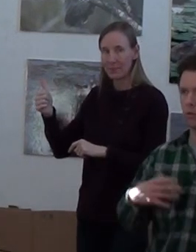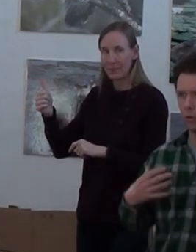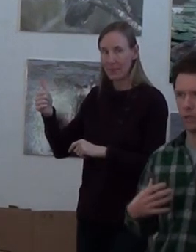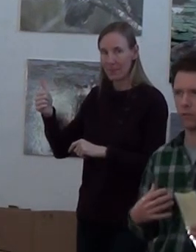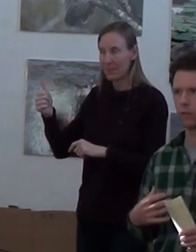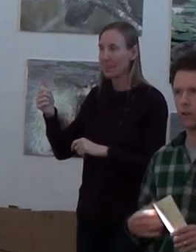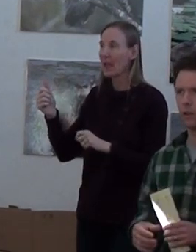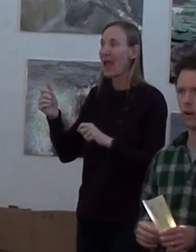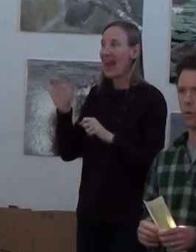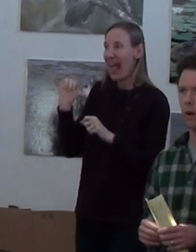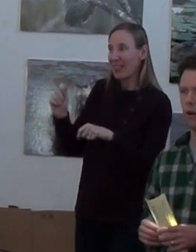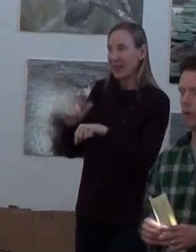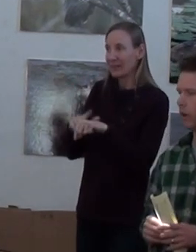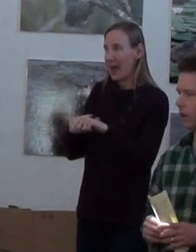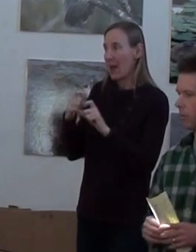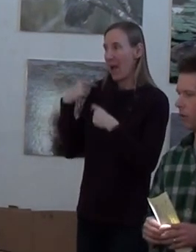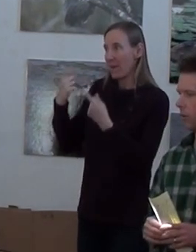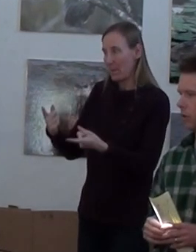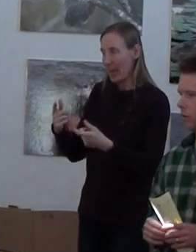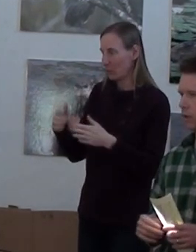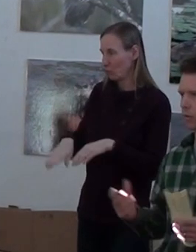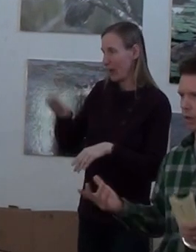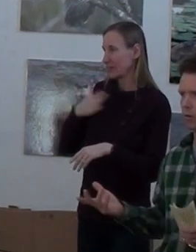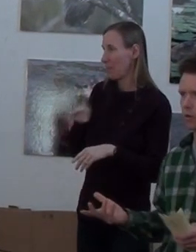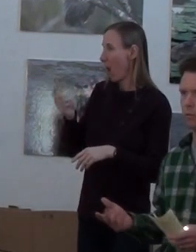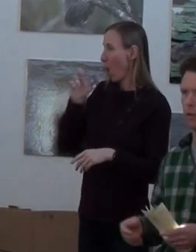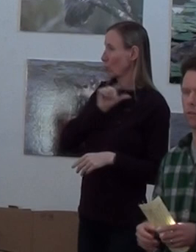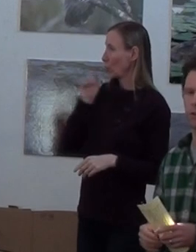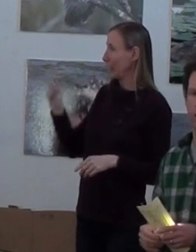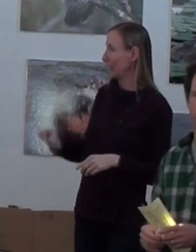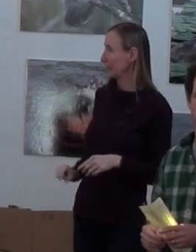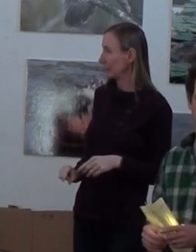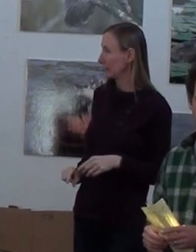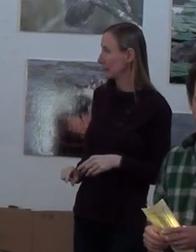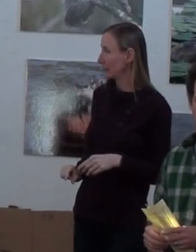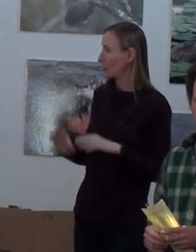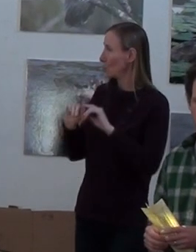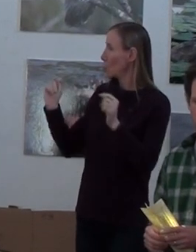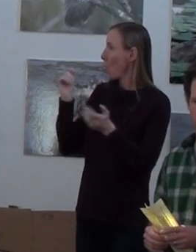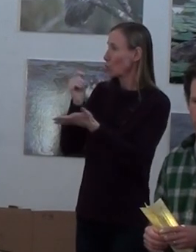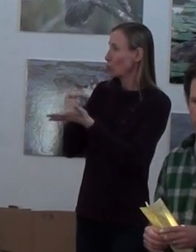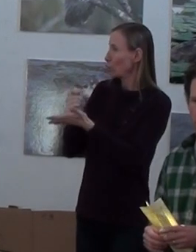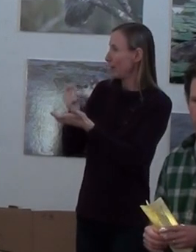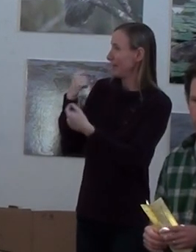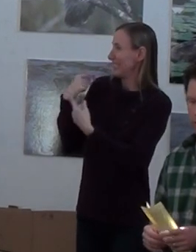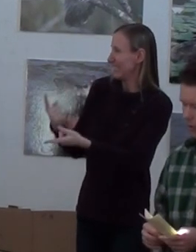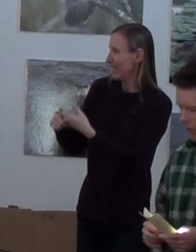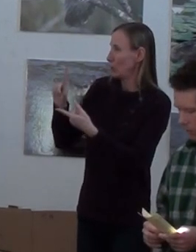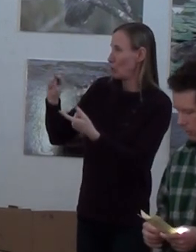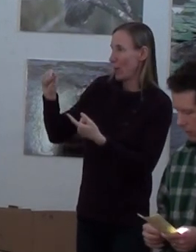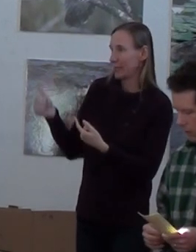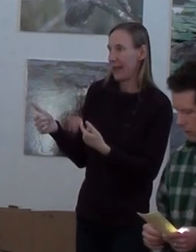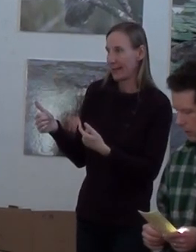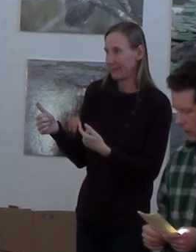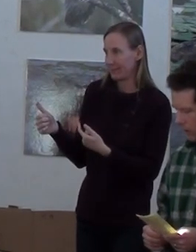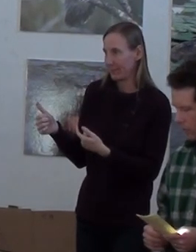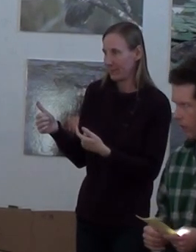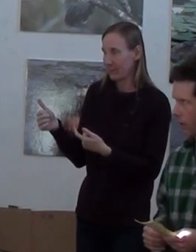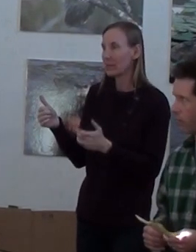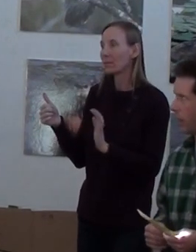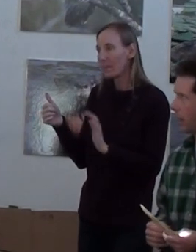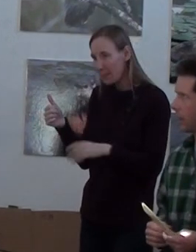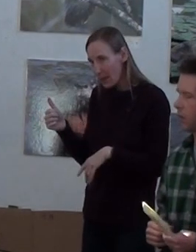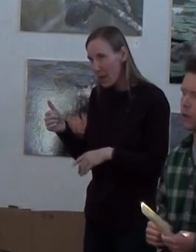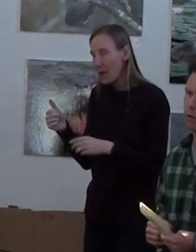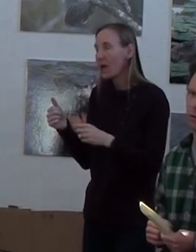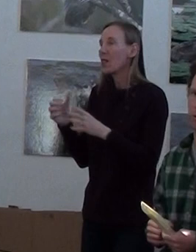my own queens all the while. So I've been doing this without treatments since 2010. And I know